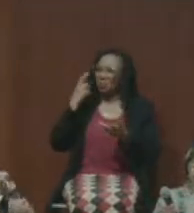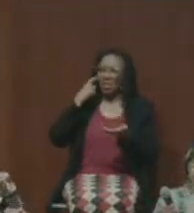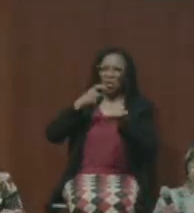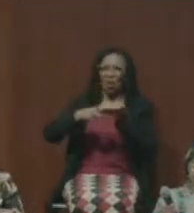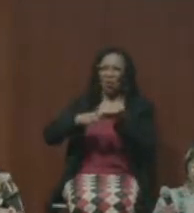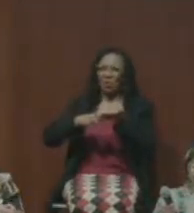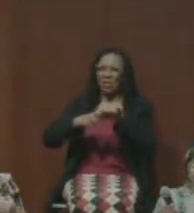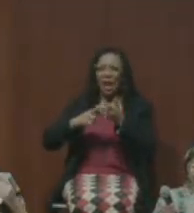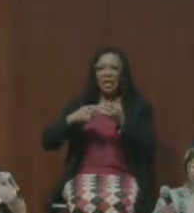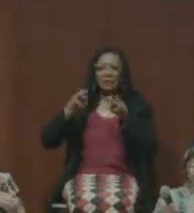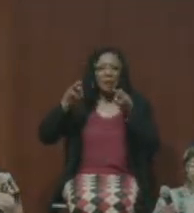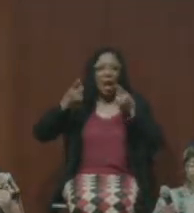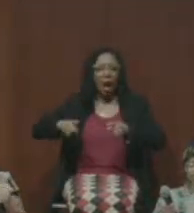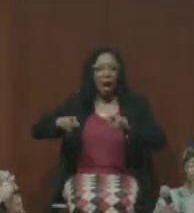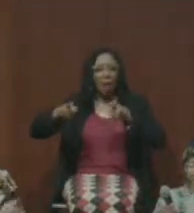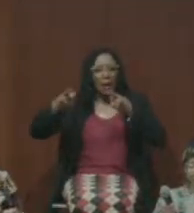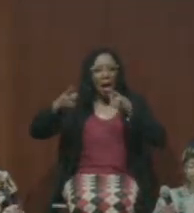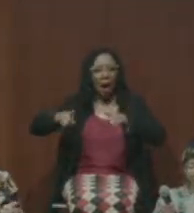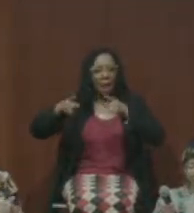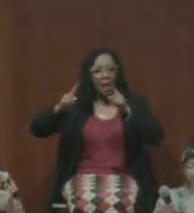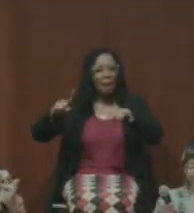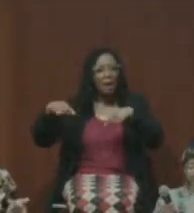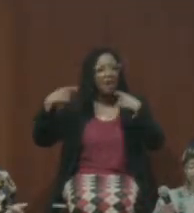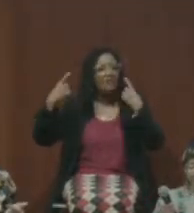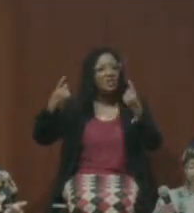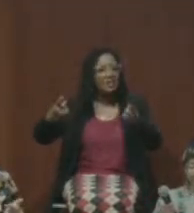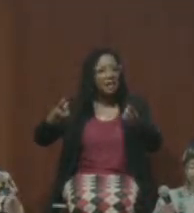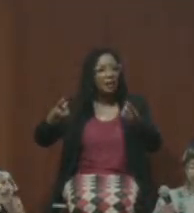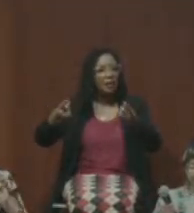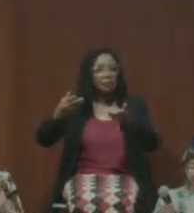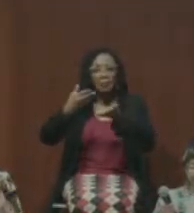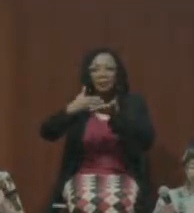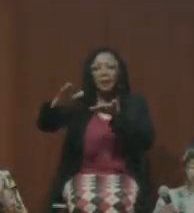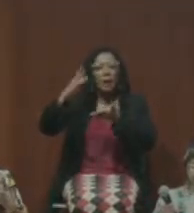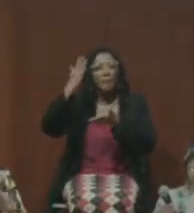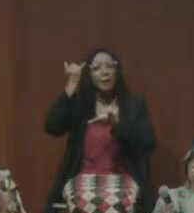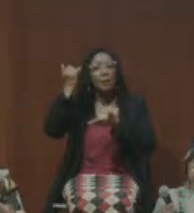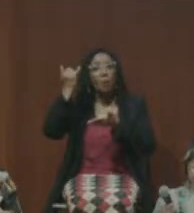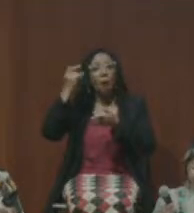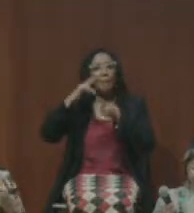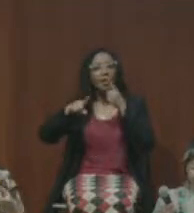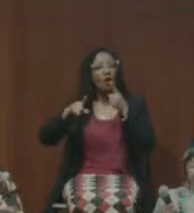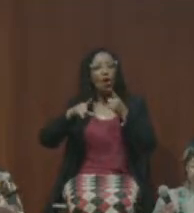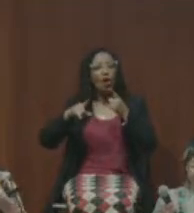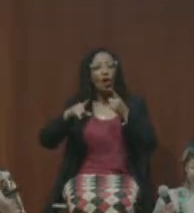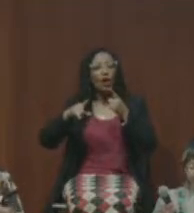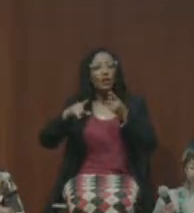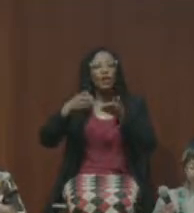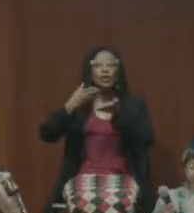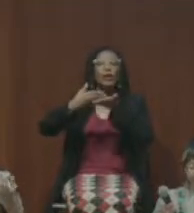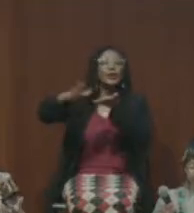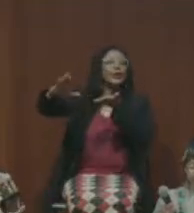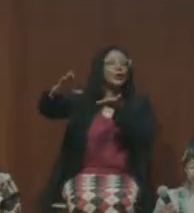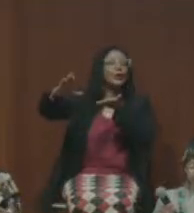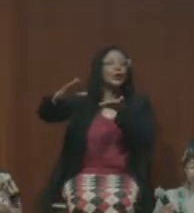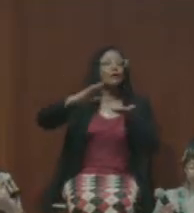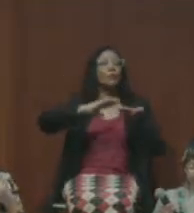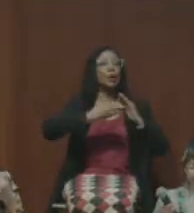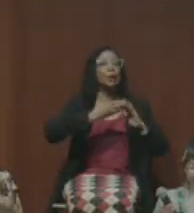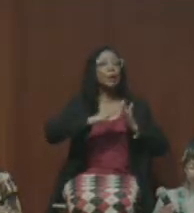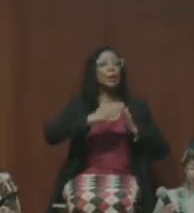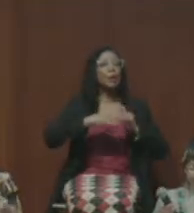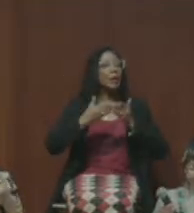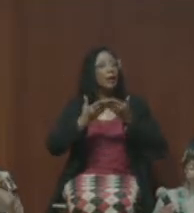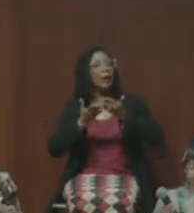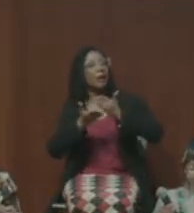is manifesting through the displacement and disposition, because you are disconnecting people from the familiarity of